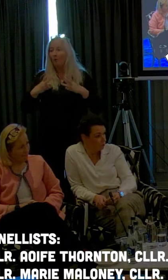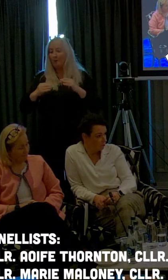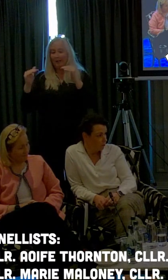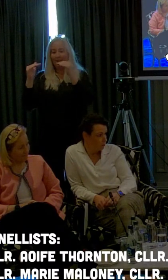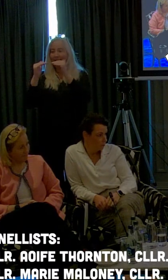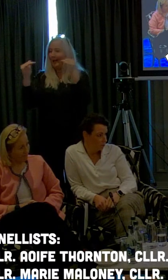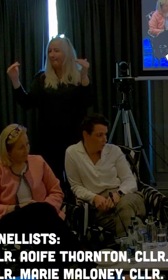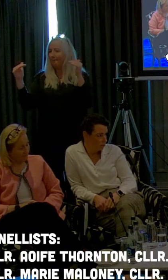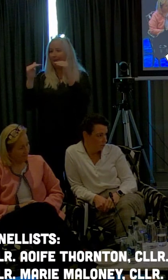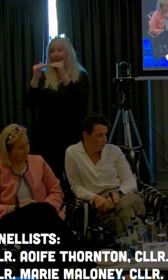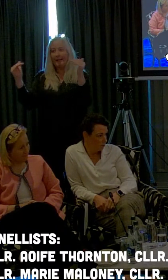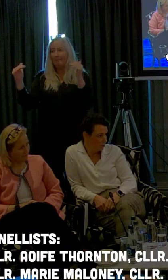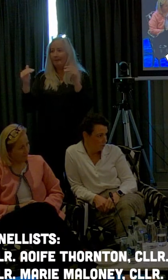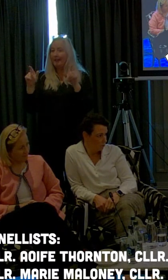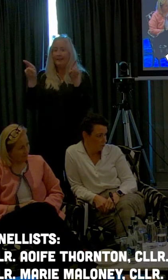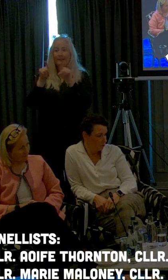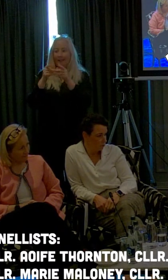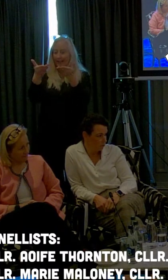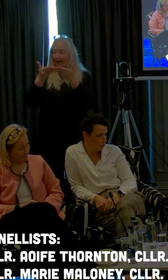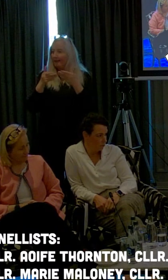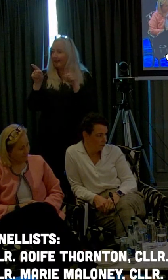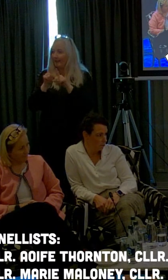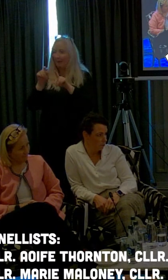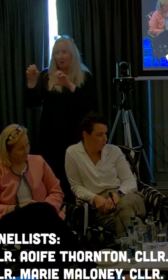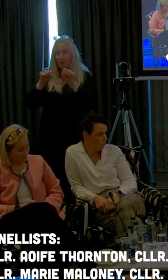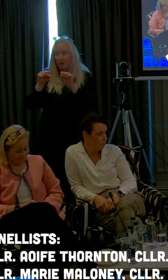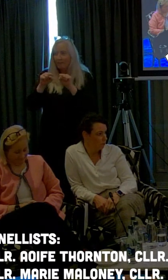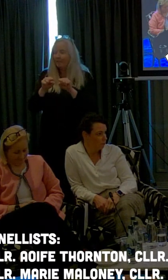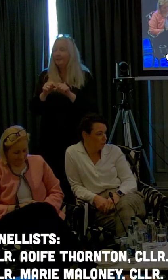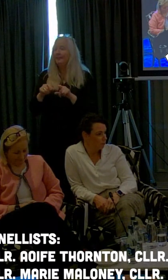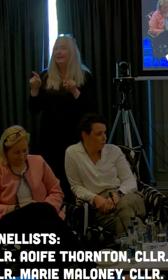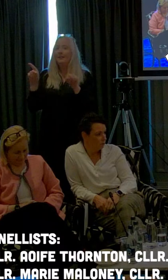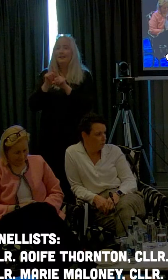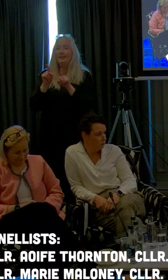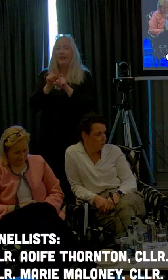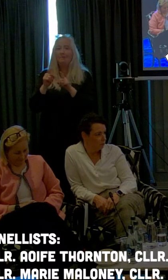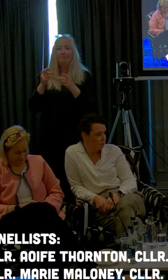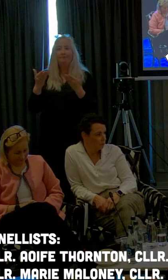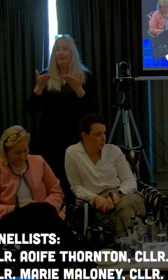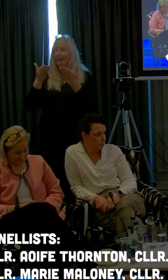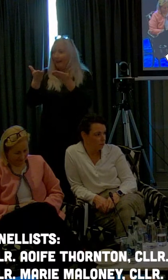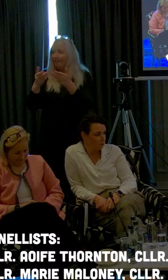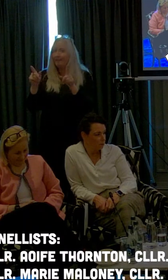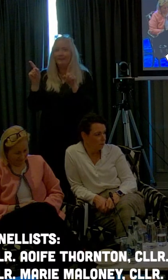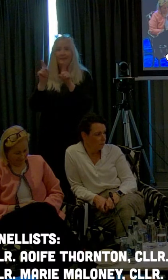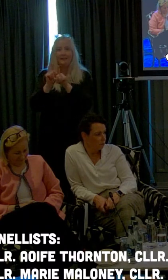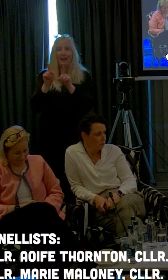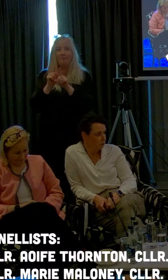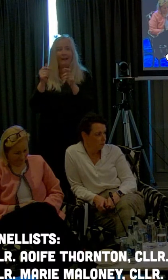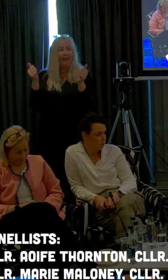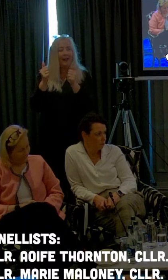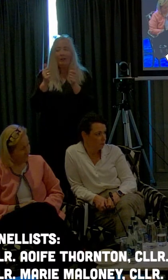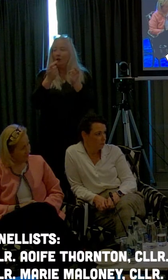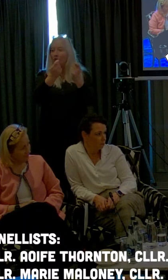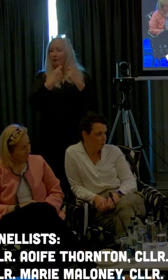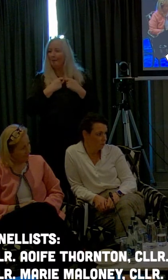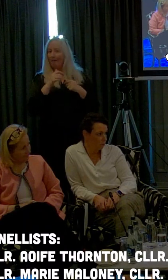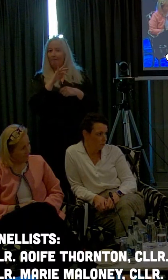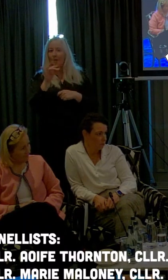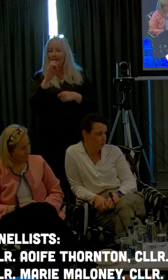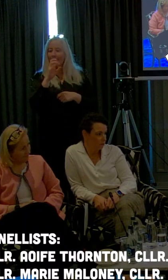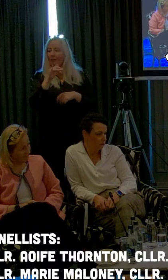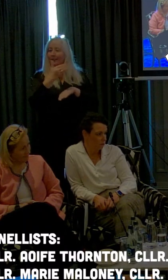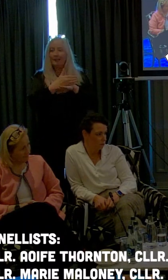all the same. You get the same services, you get the same attention from all the staff in Kerry County Council. So there